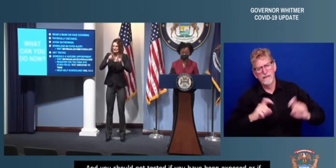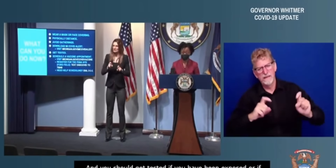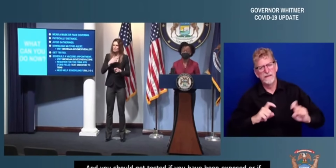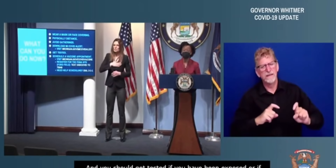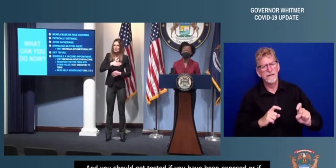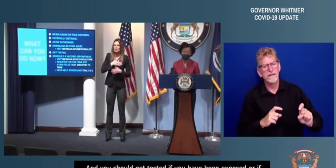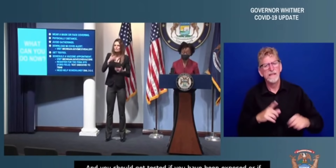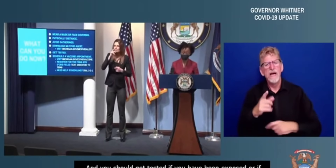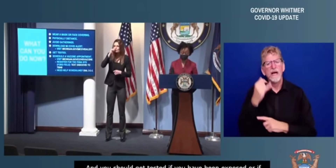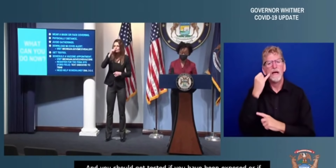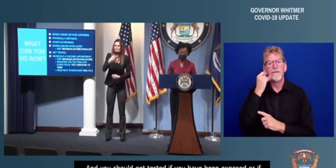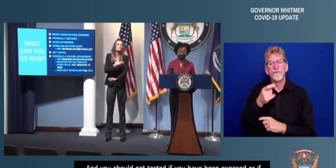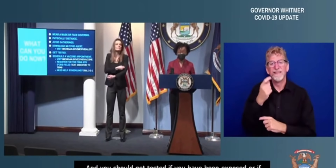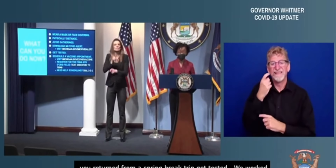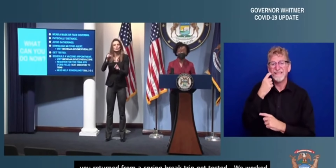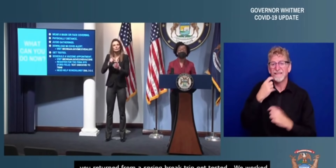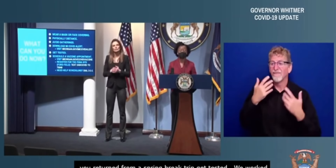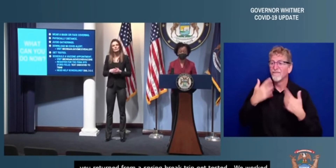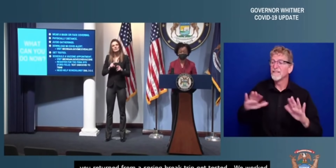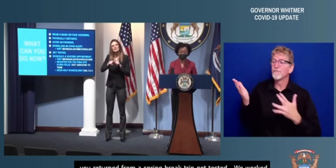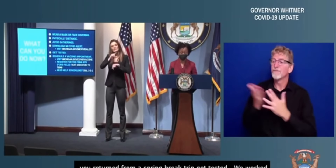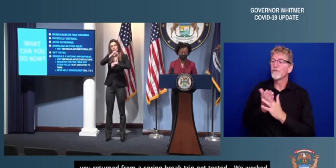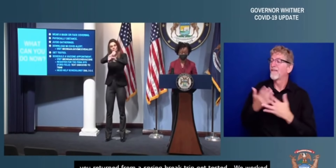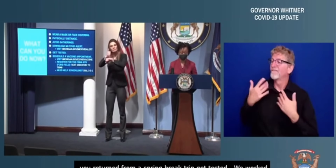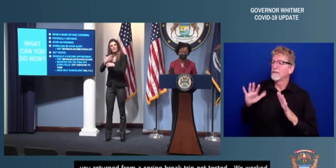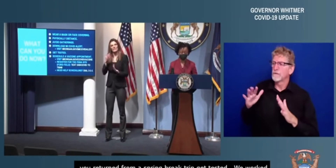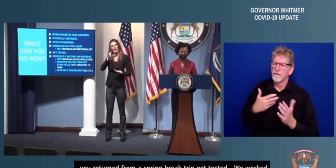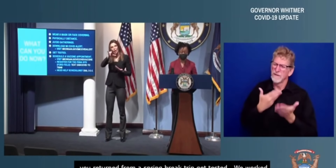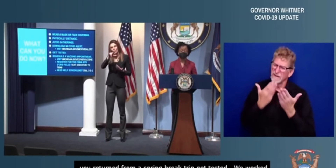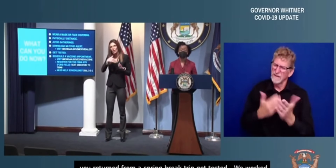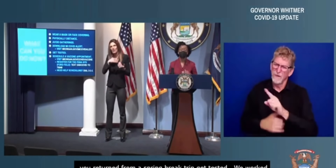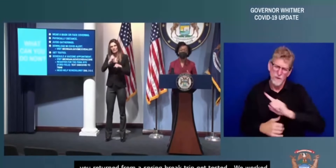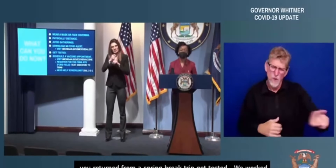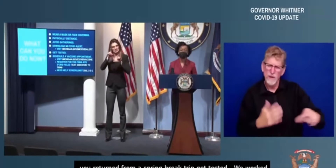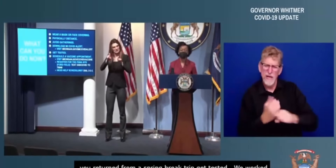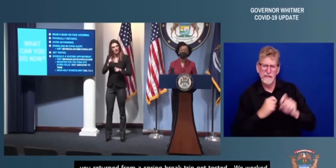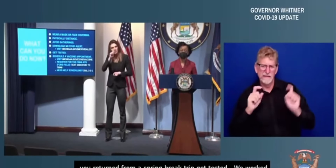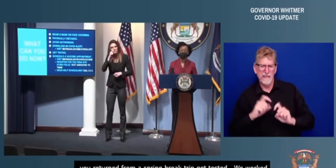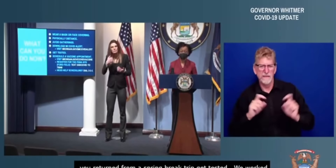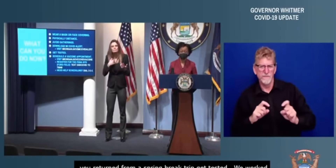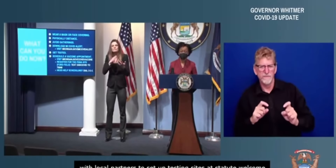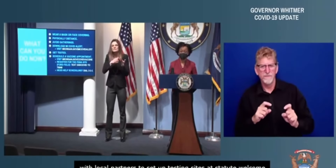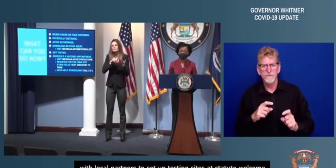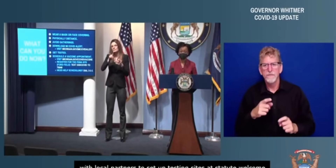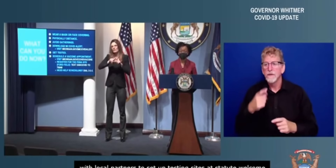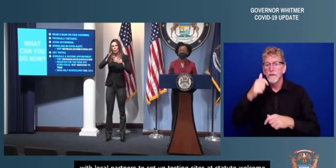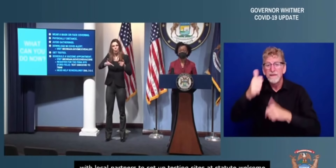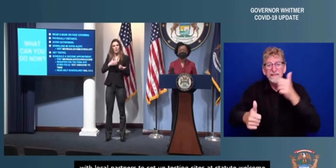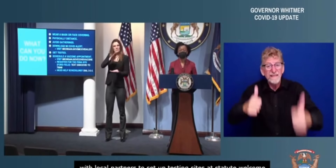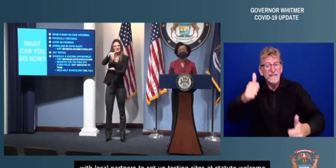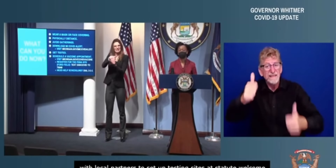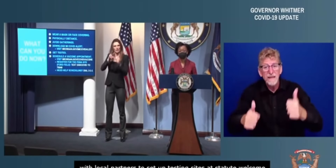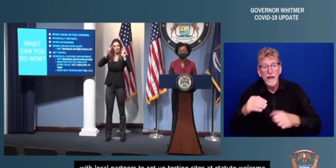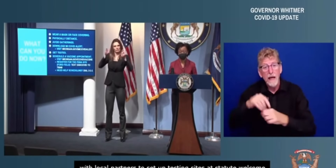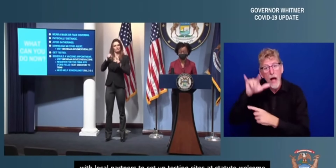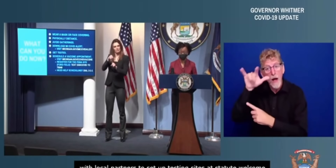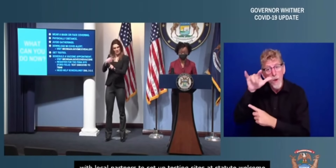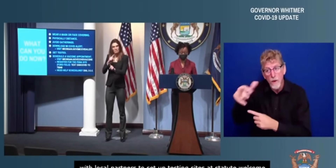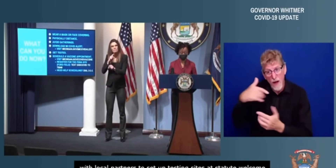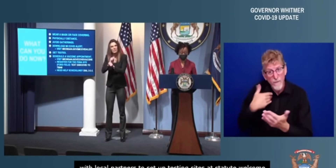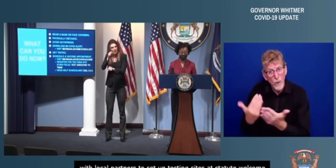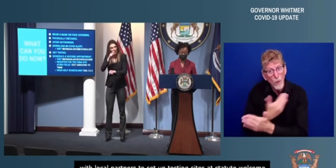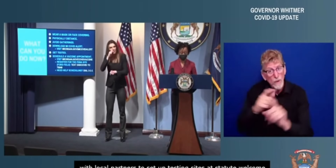some state welcome centers and airports even to make sure it's easy for you to check, get tested, and make sure you don't bring COVID